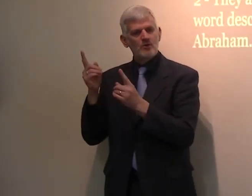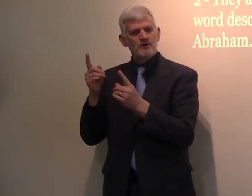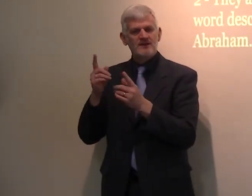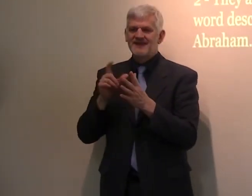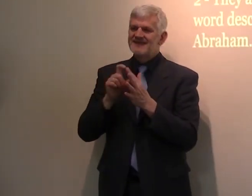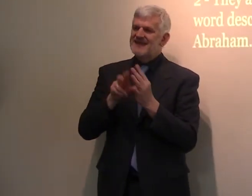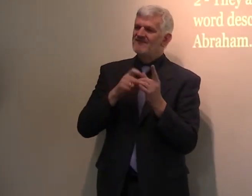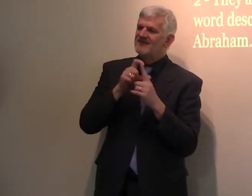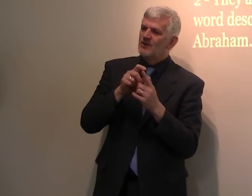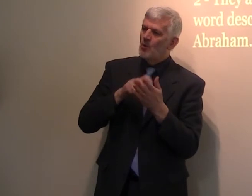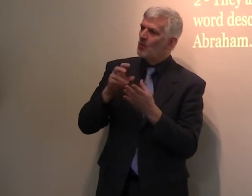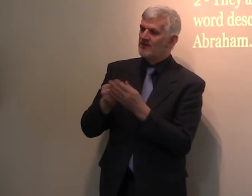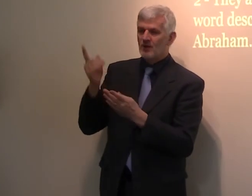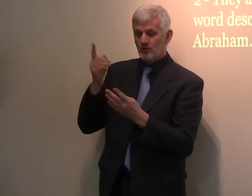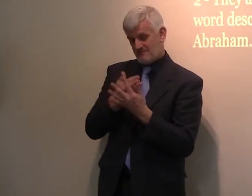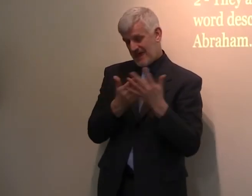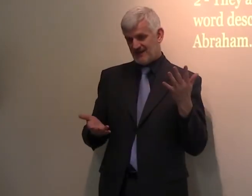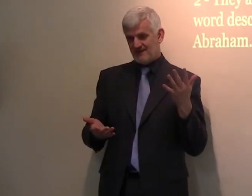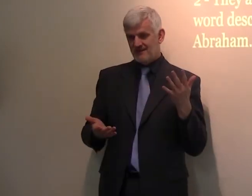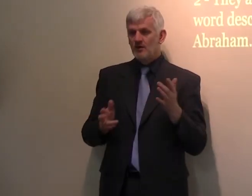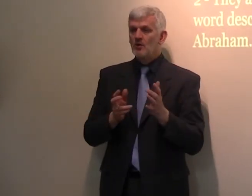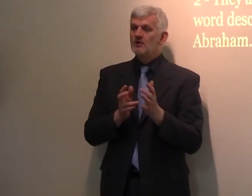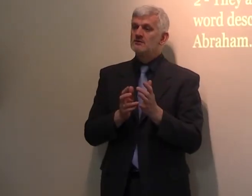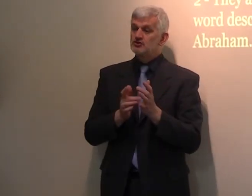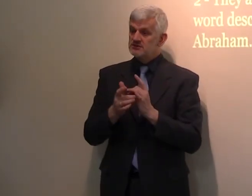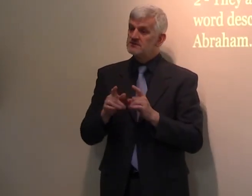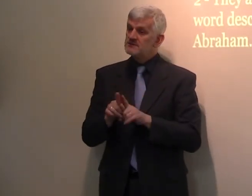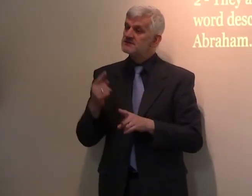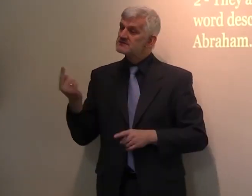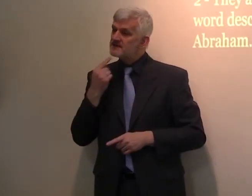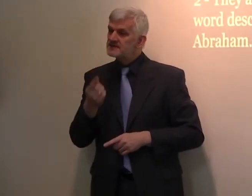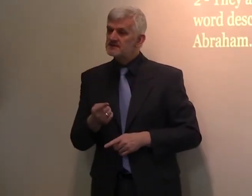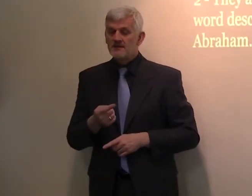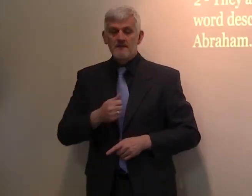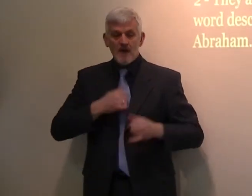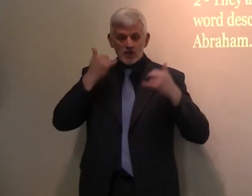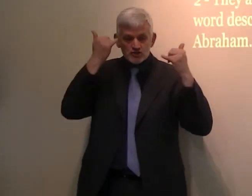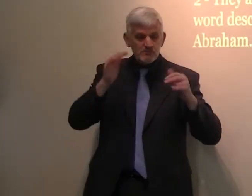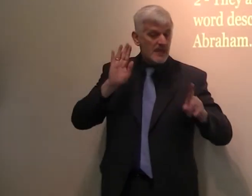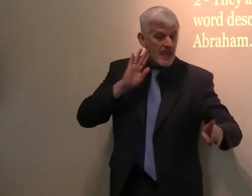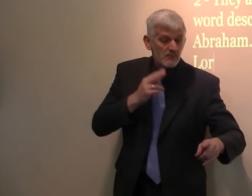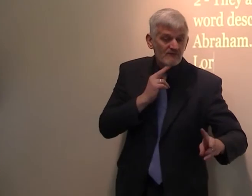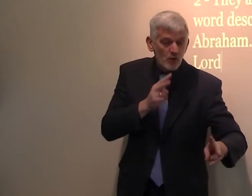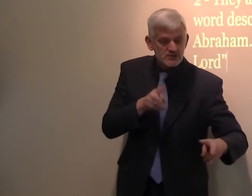10, my sheep hear my voice and they follow me. So the